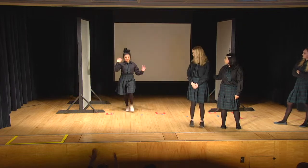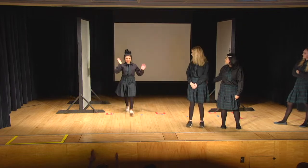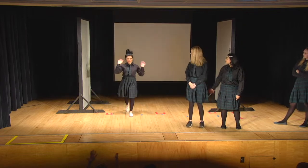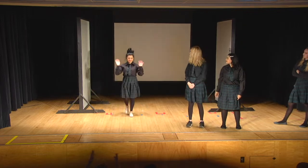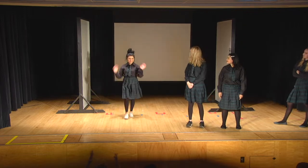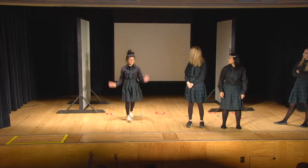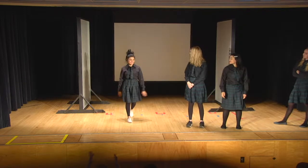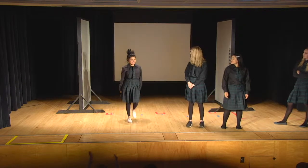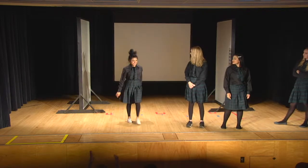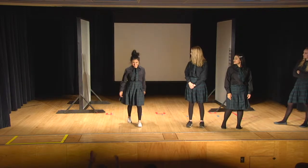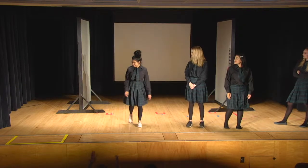Melanie played by Mariah.